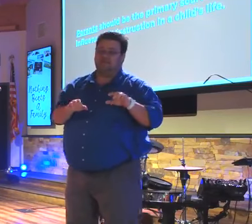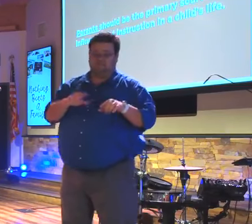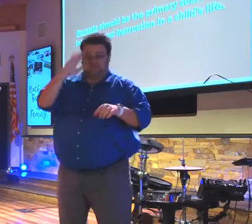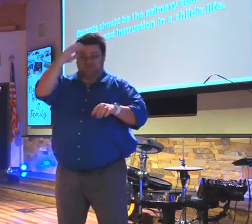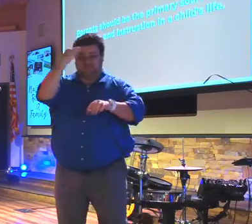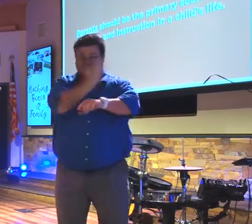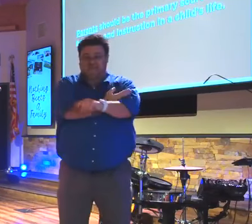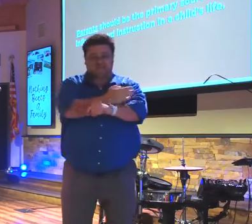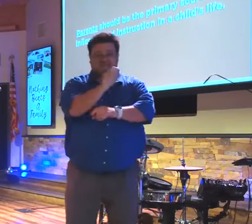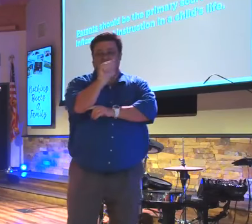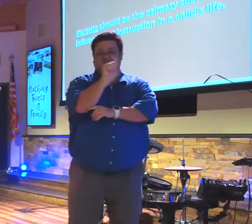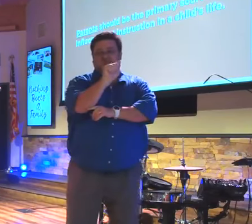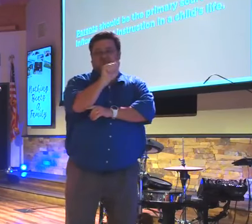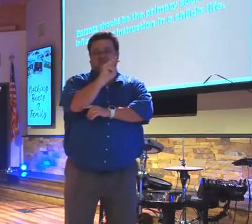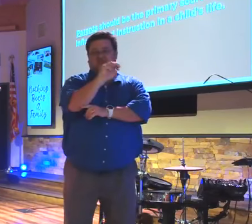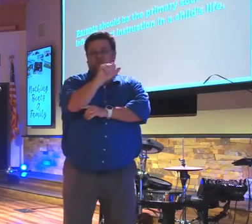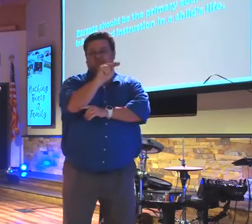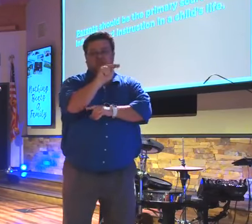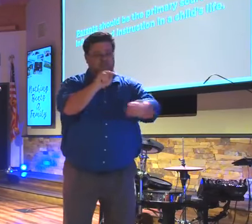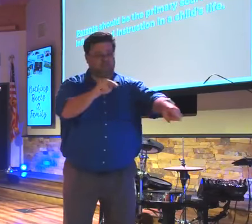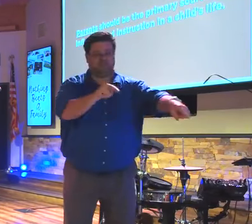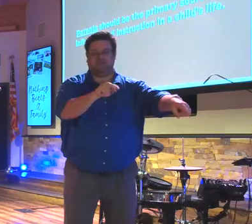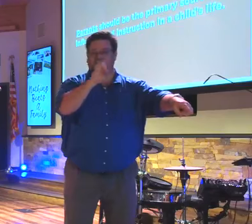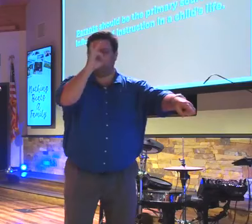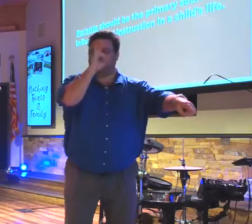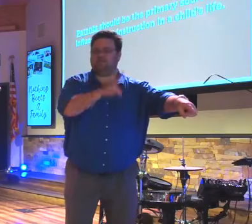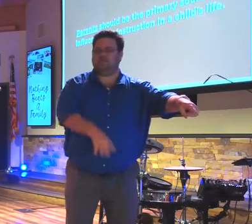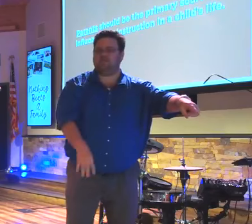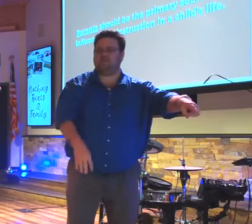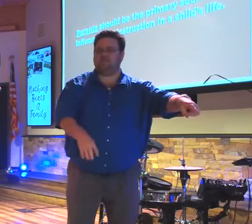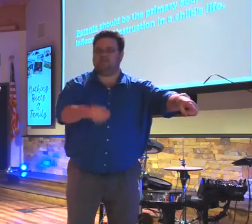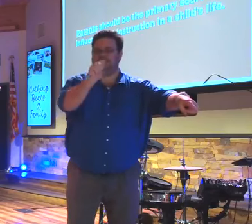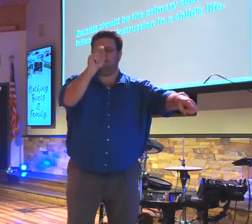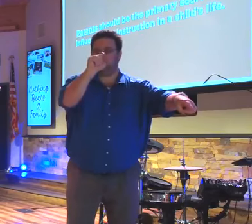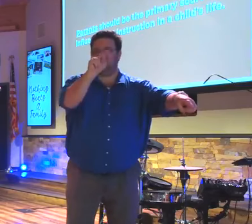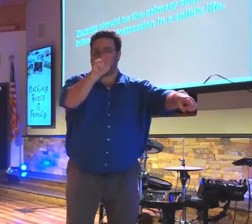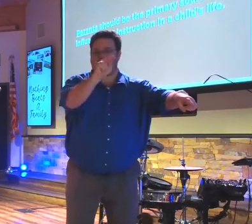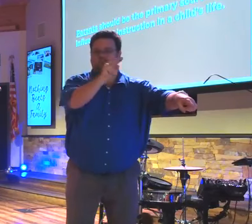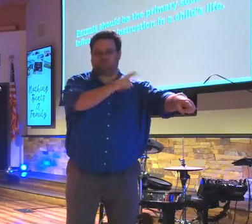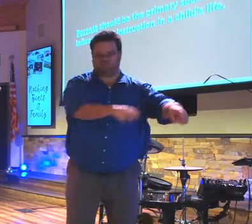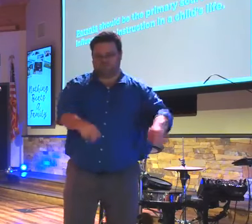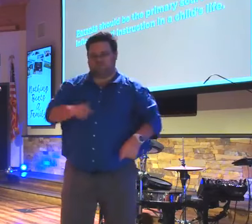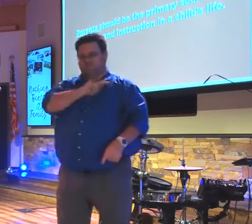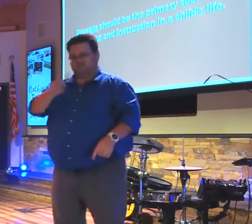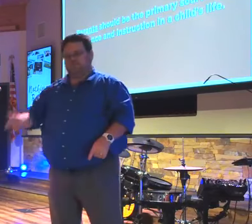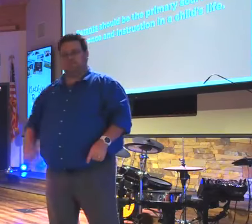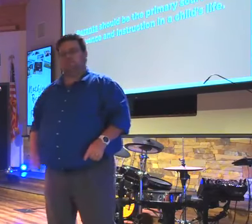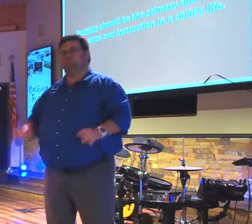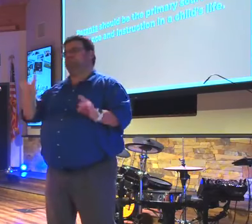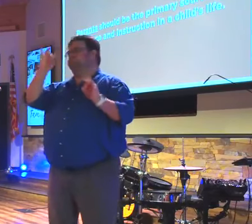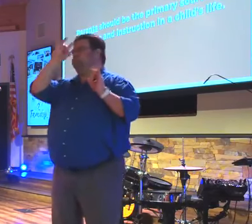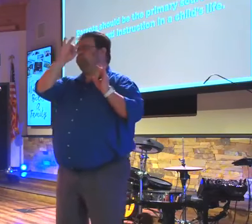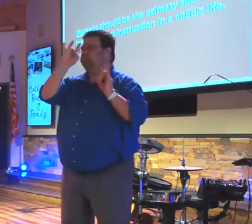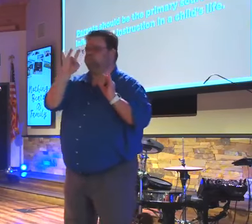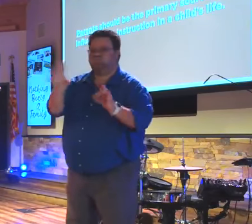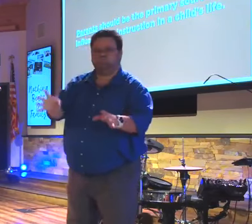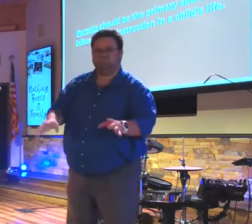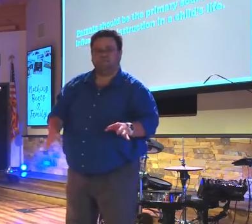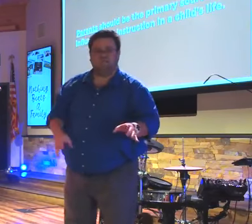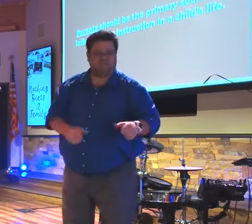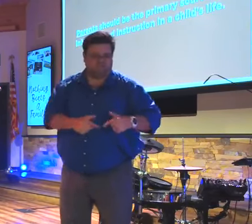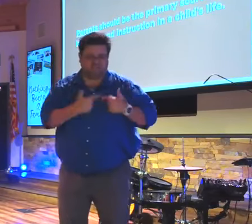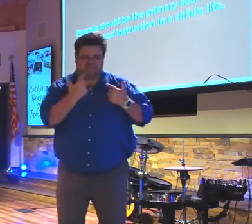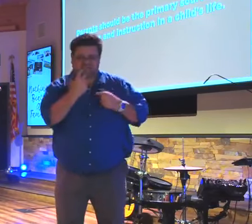corrupted. So when Manasseh died, Amon takes the throne, wicked. And he only lived a